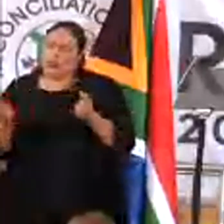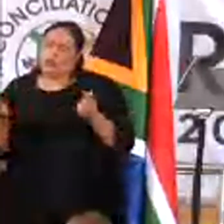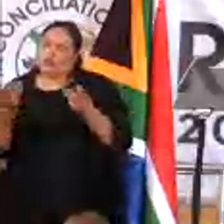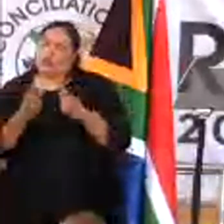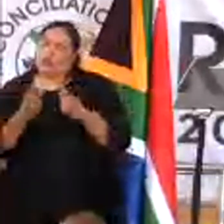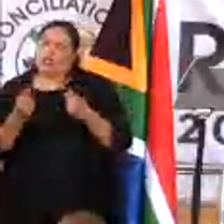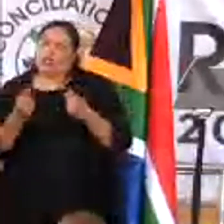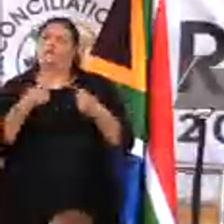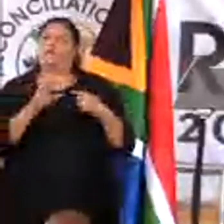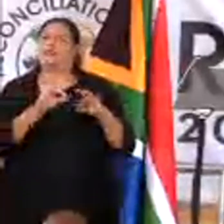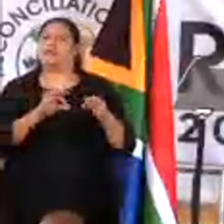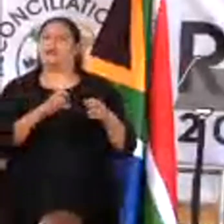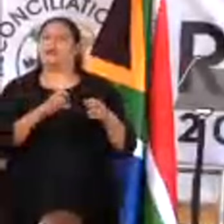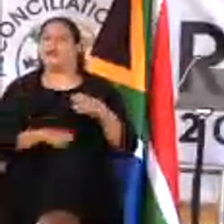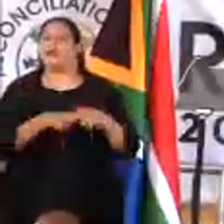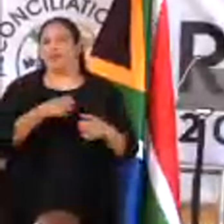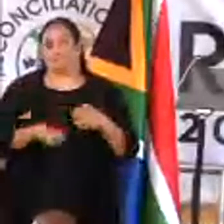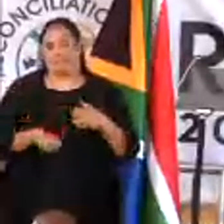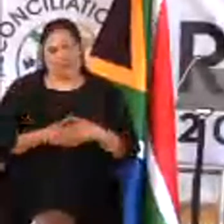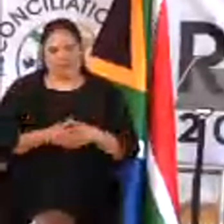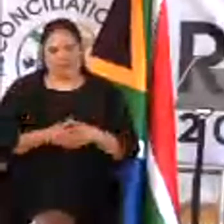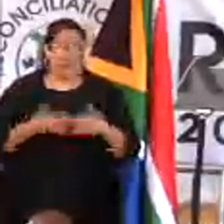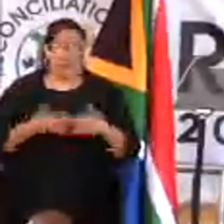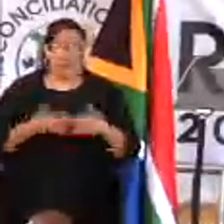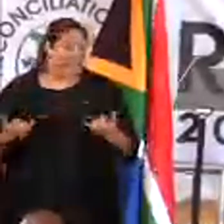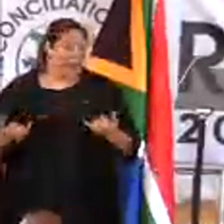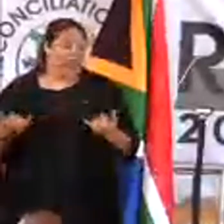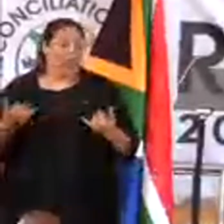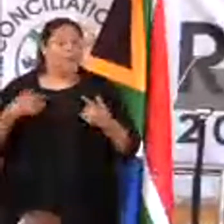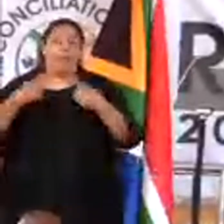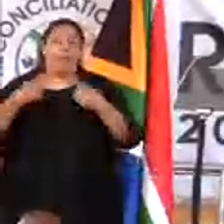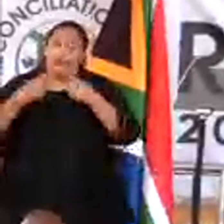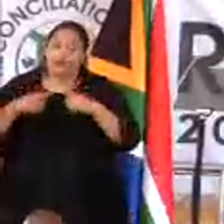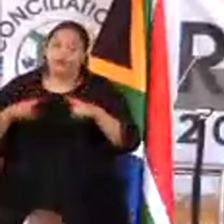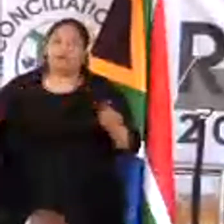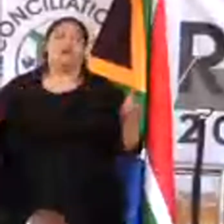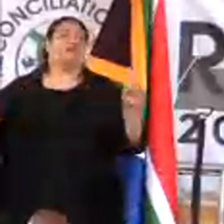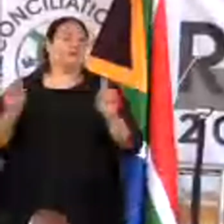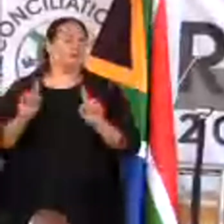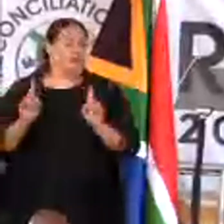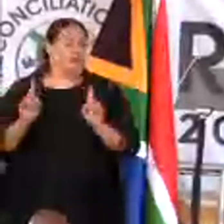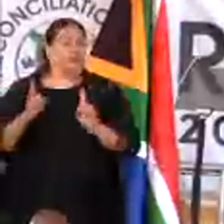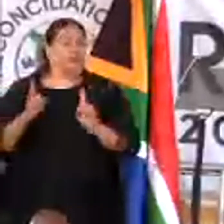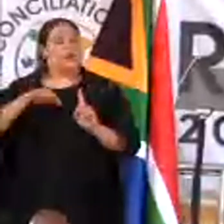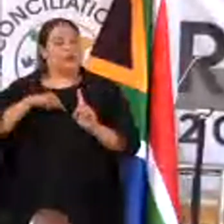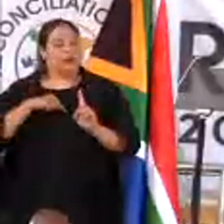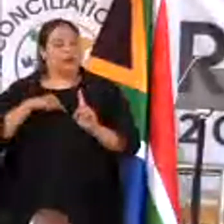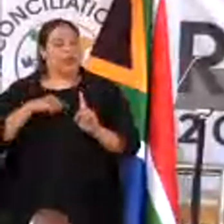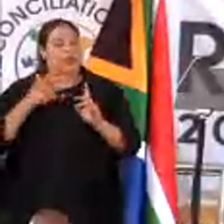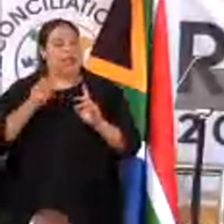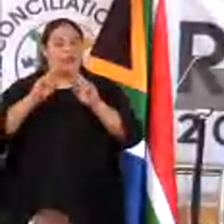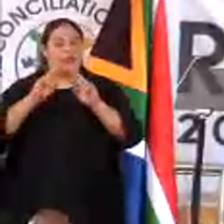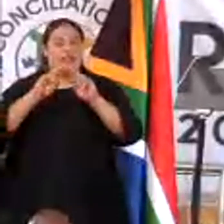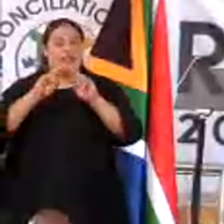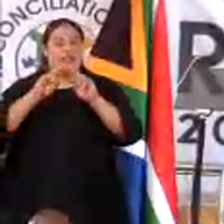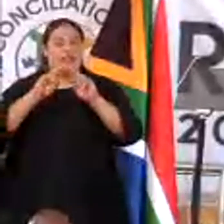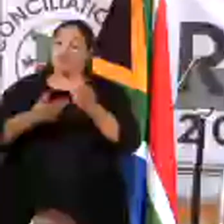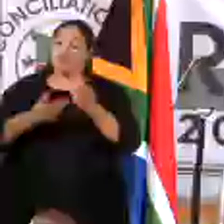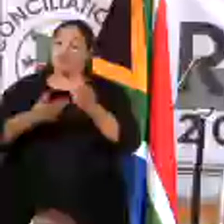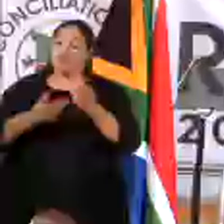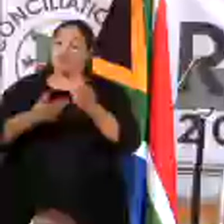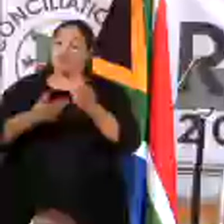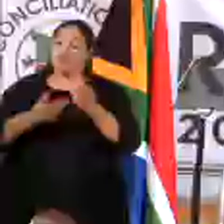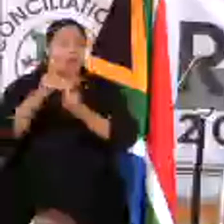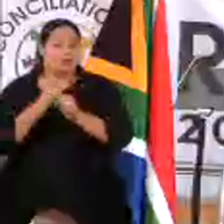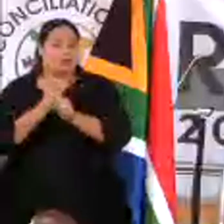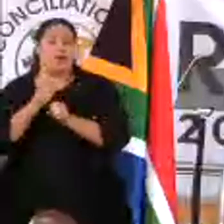to problems. Today, I announce that we will hold a national dialogue next